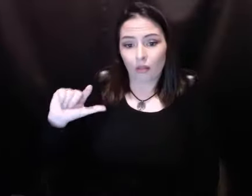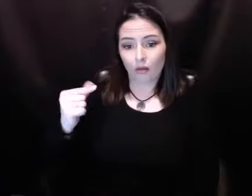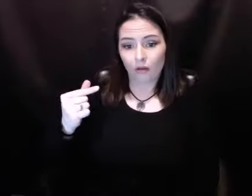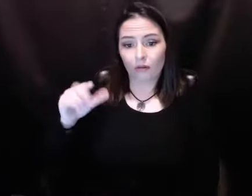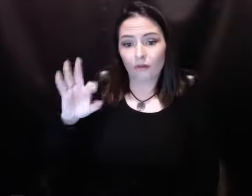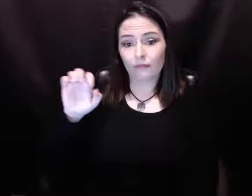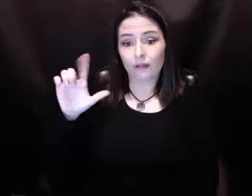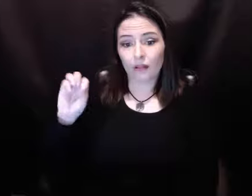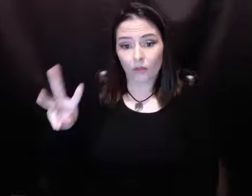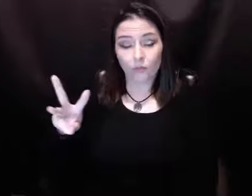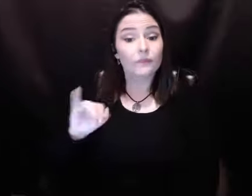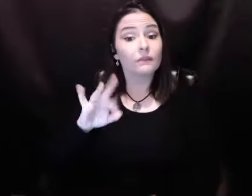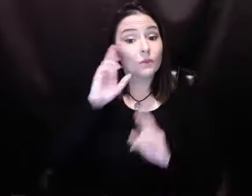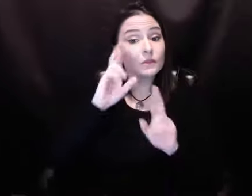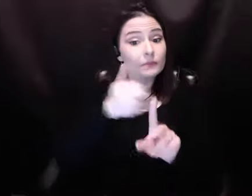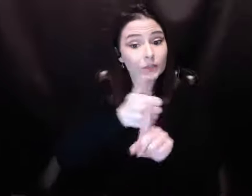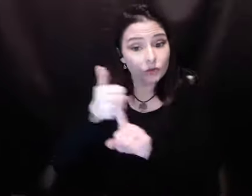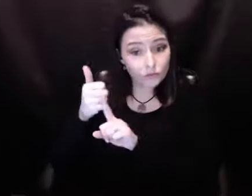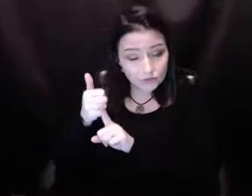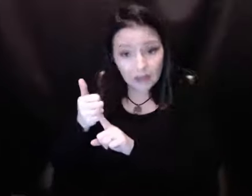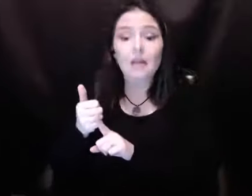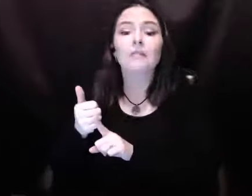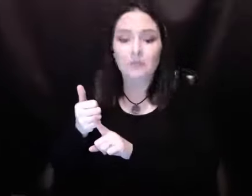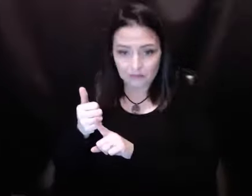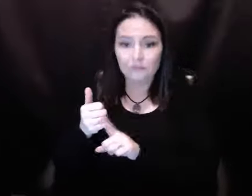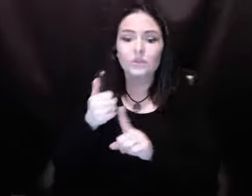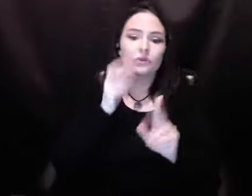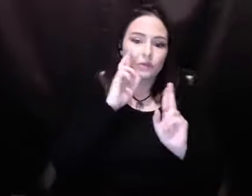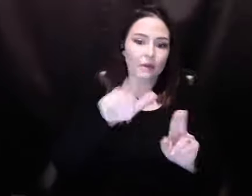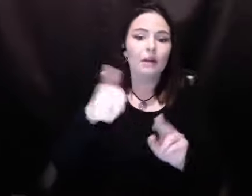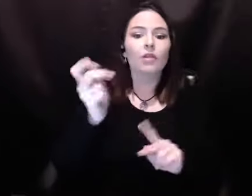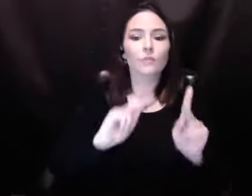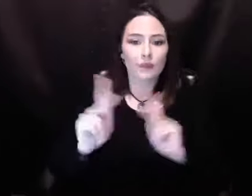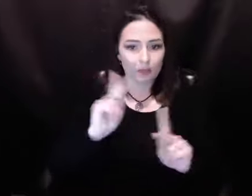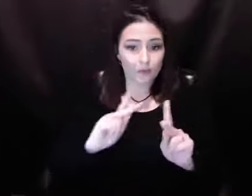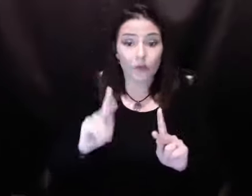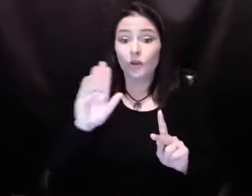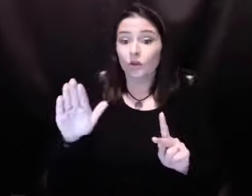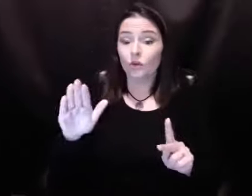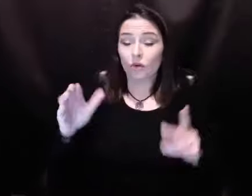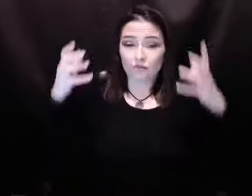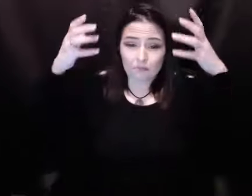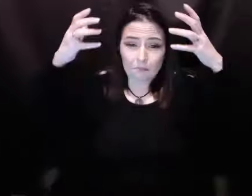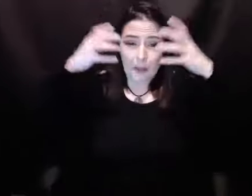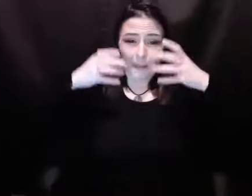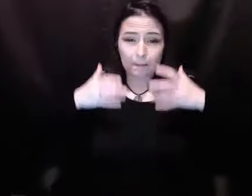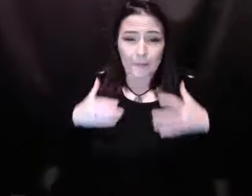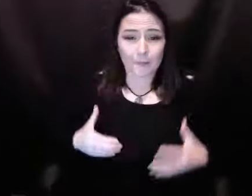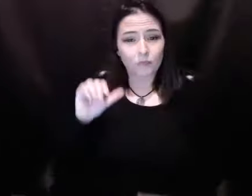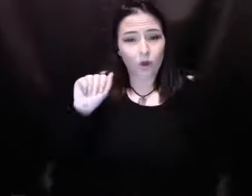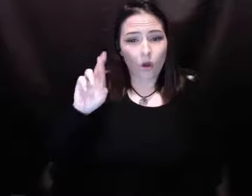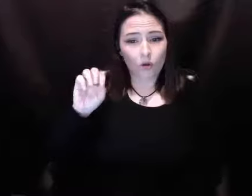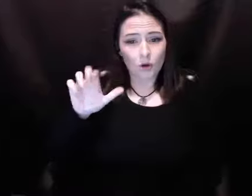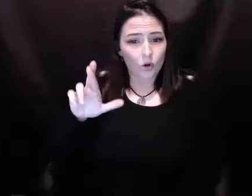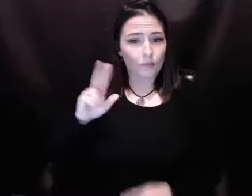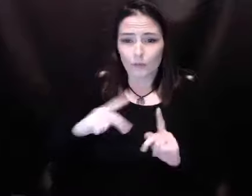acting accordingly. Today's reminder, I'll remember that knowing my boundaries does not mean forcing others to change it.